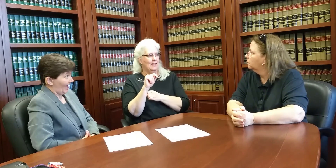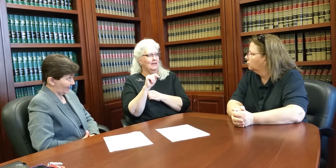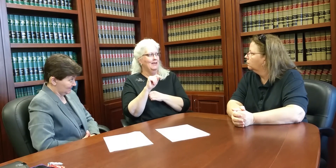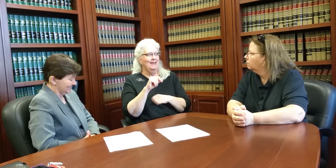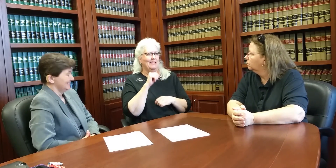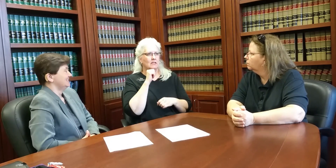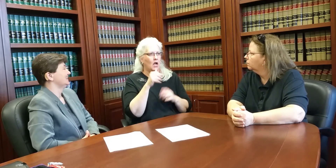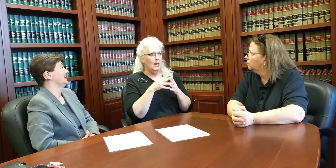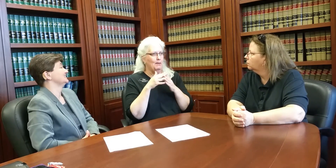Act.